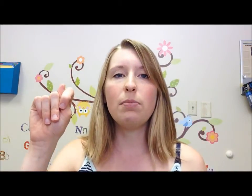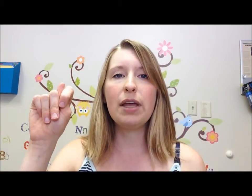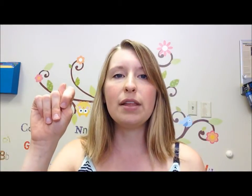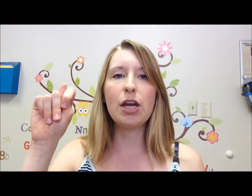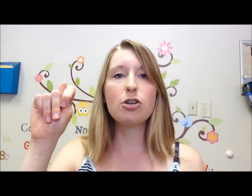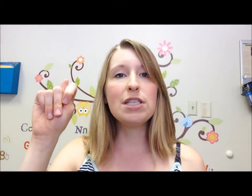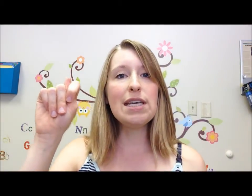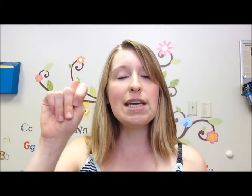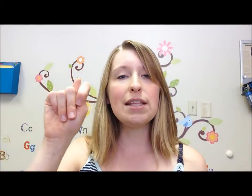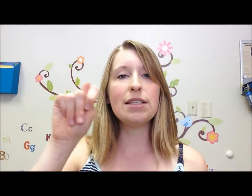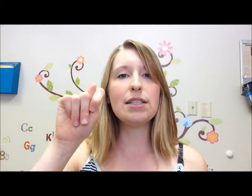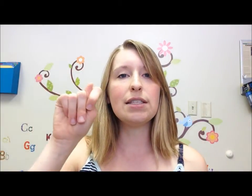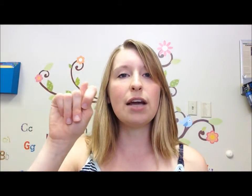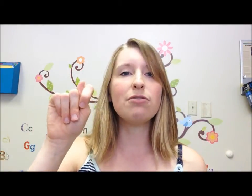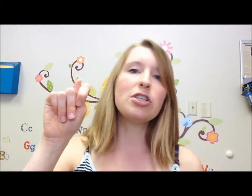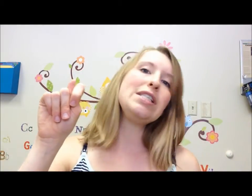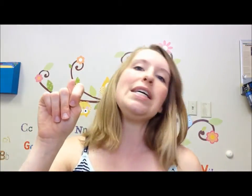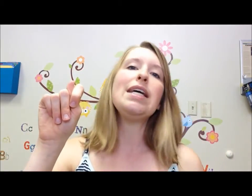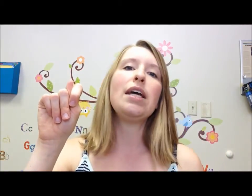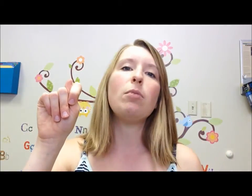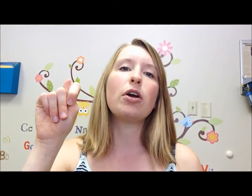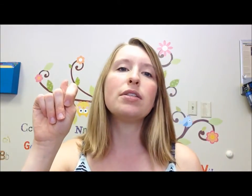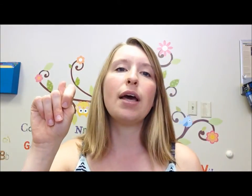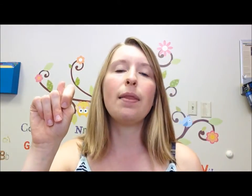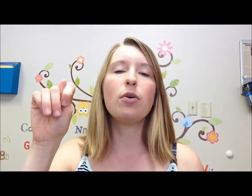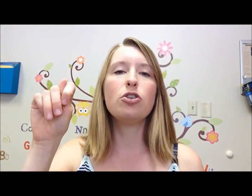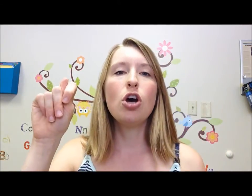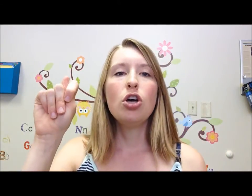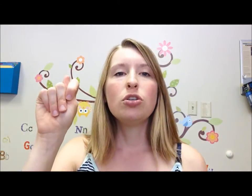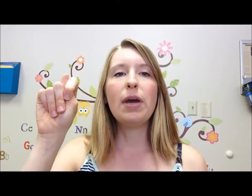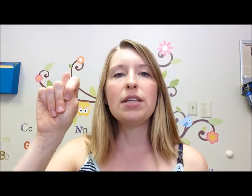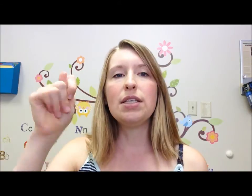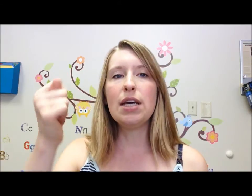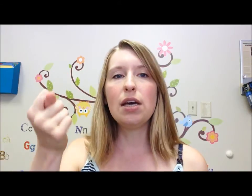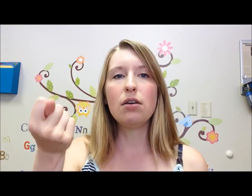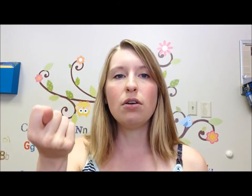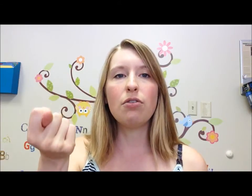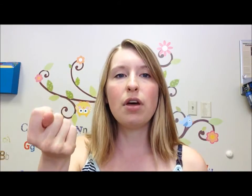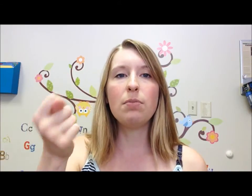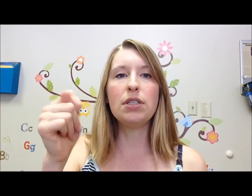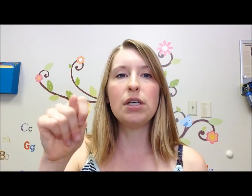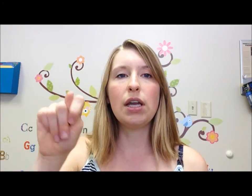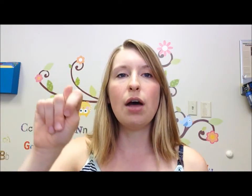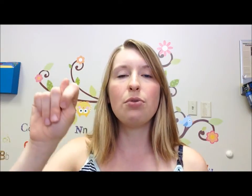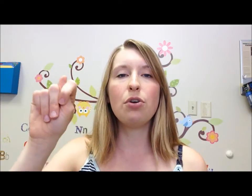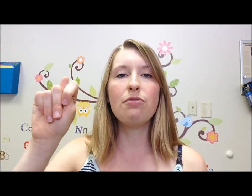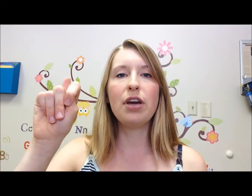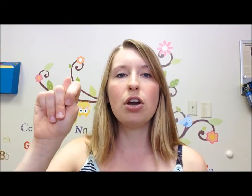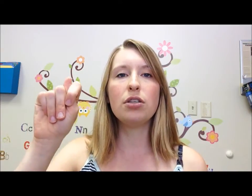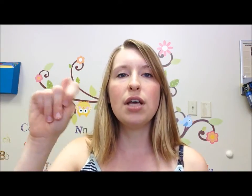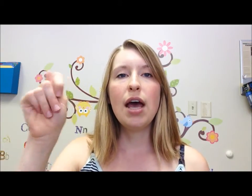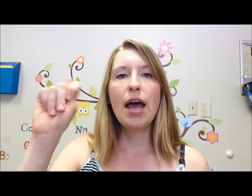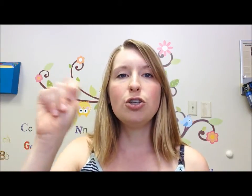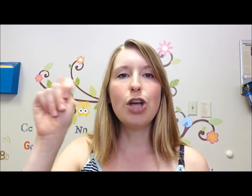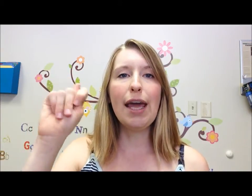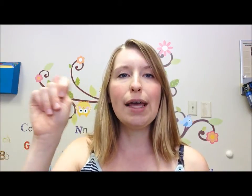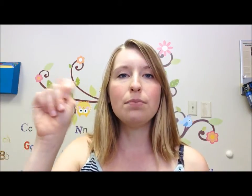make the letter T. This is the sign for T in American Sign Language. So make a T. Your thumb is sticking out through your fingers and shake it.